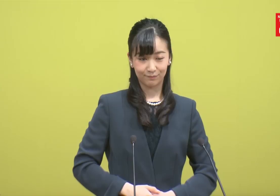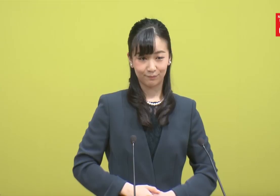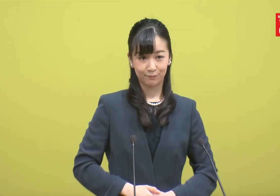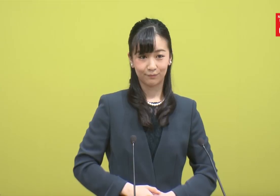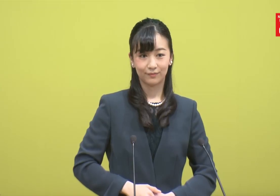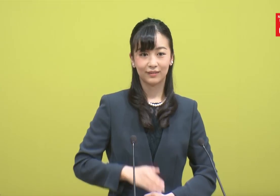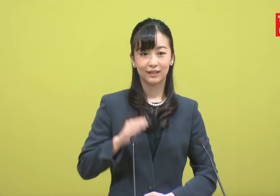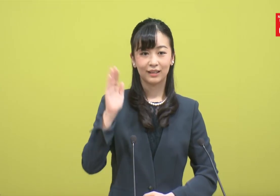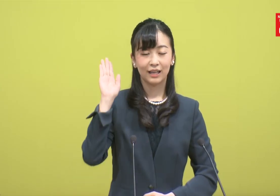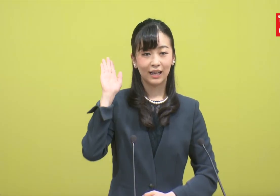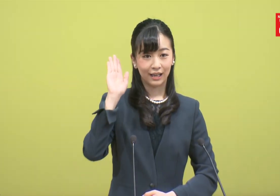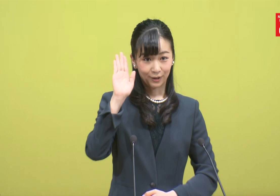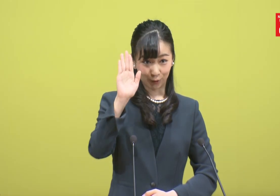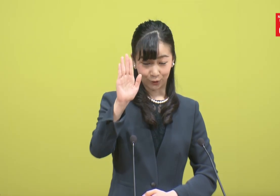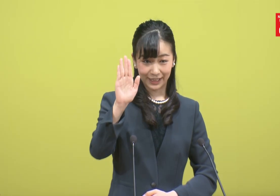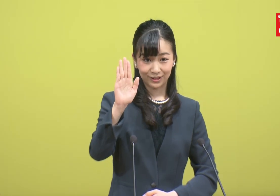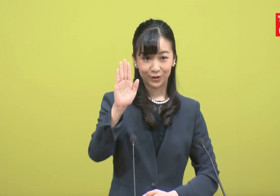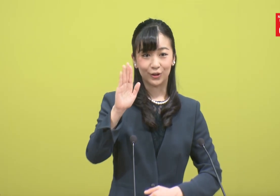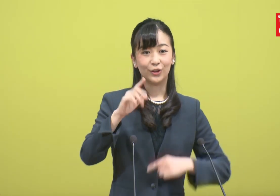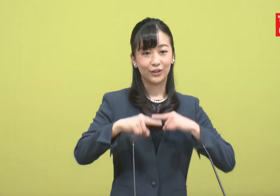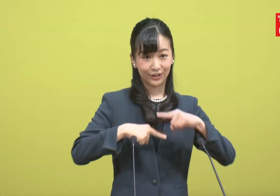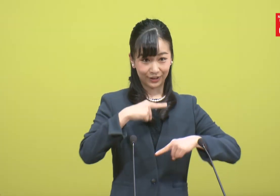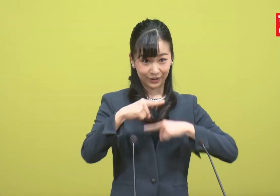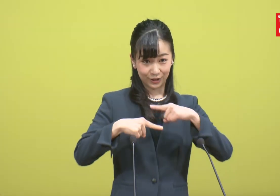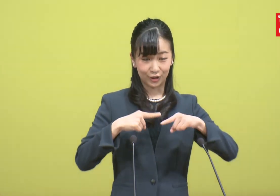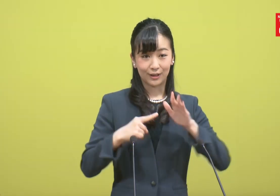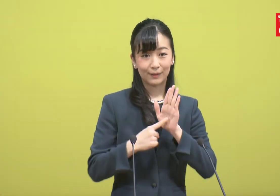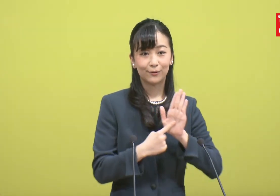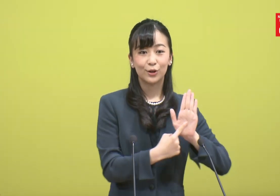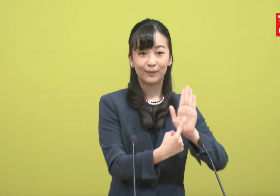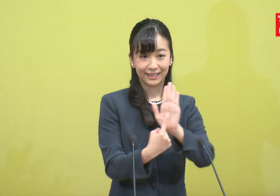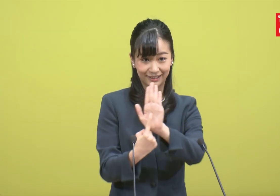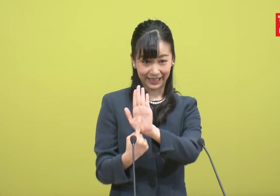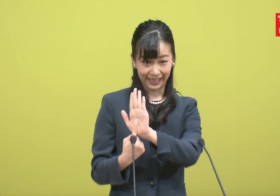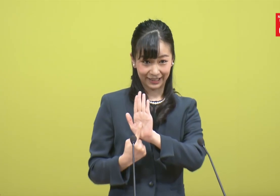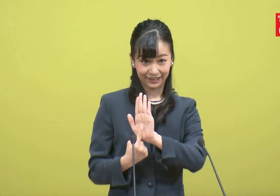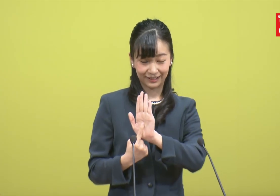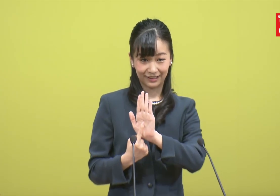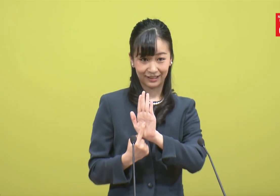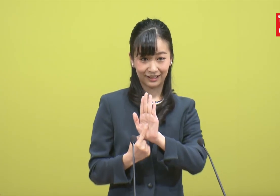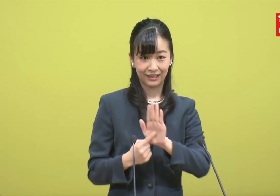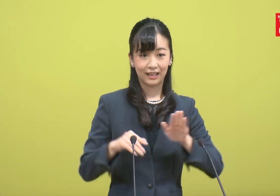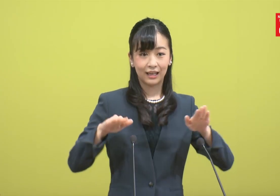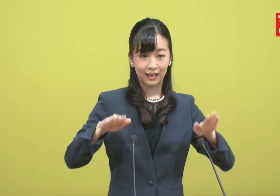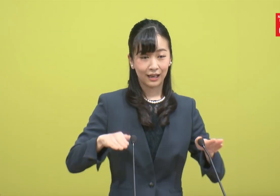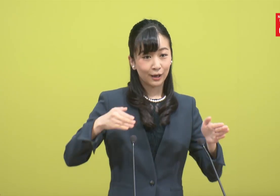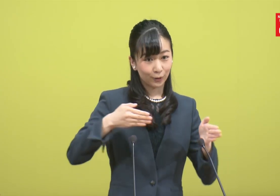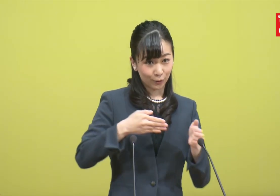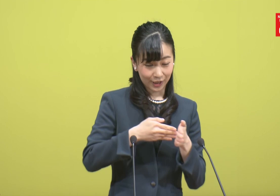Naruhito's niece spoke and signed a speech at the opening ceremony of the national sign language performance, Koshi-en.